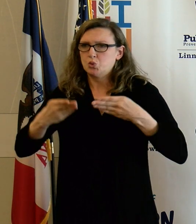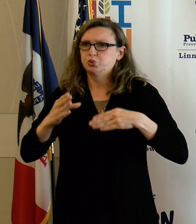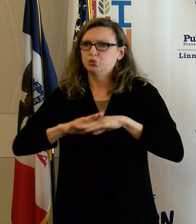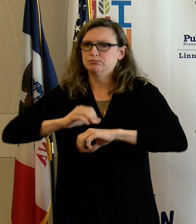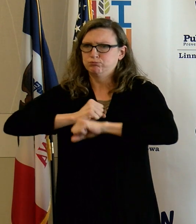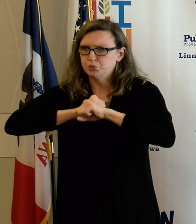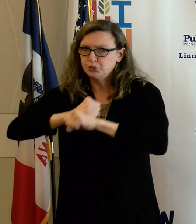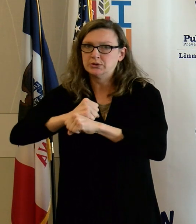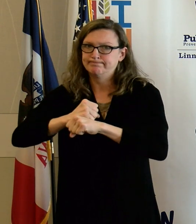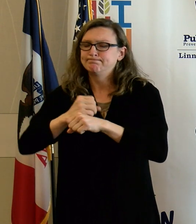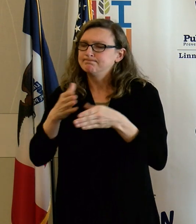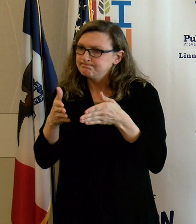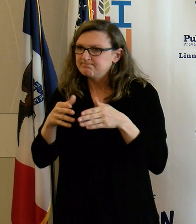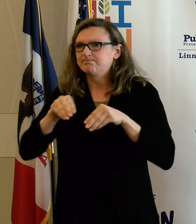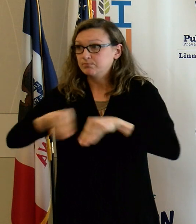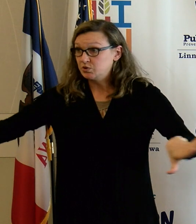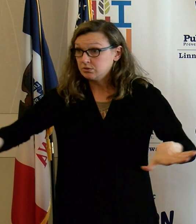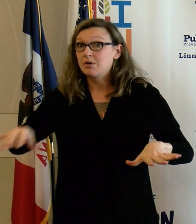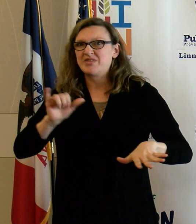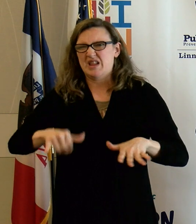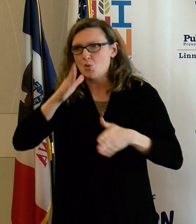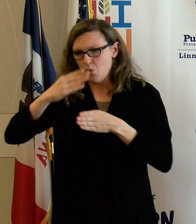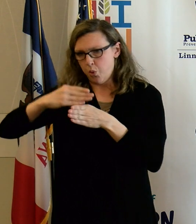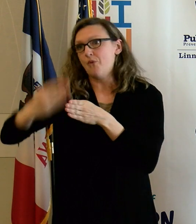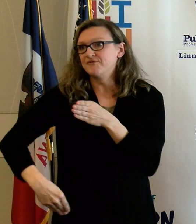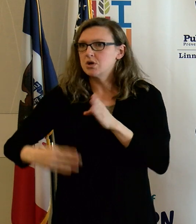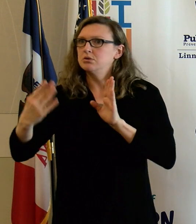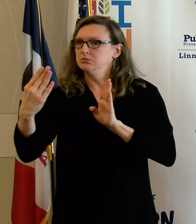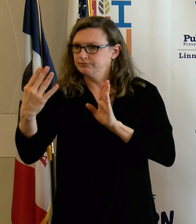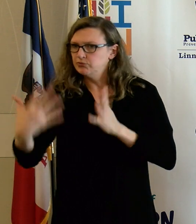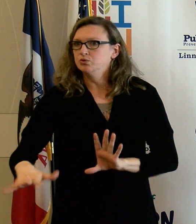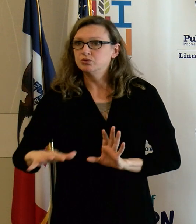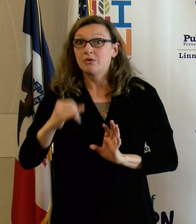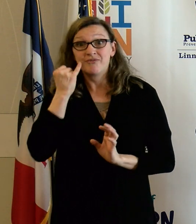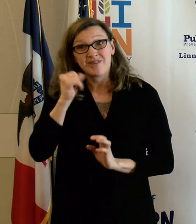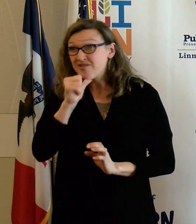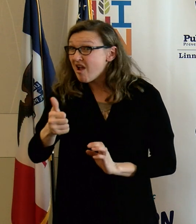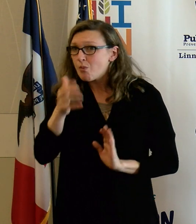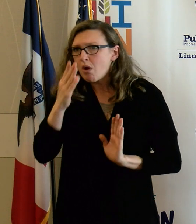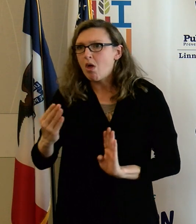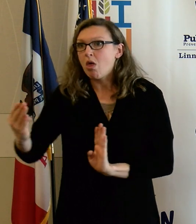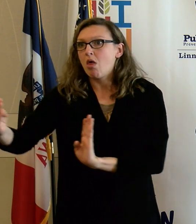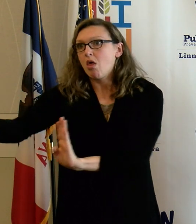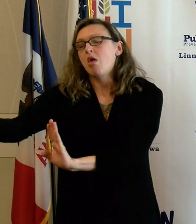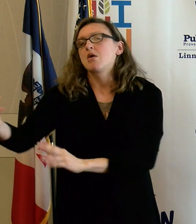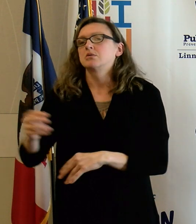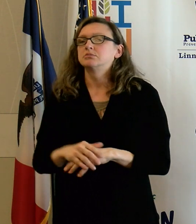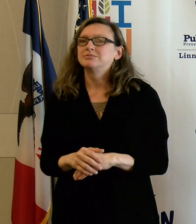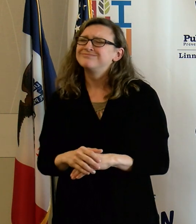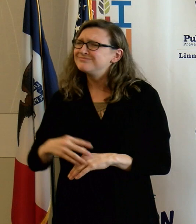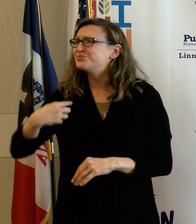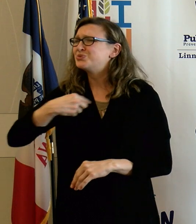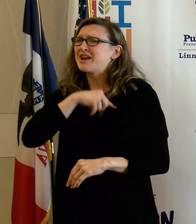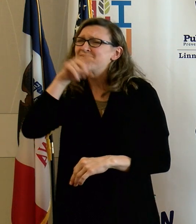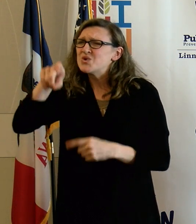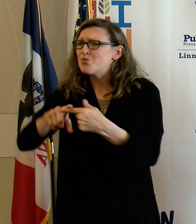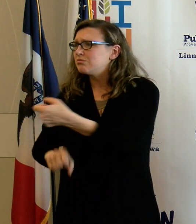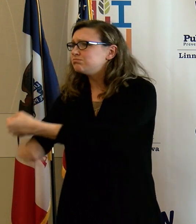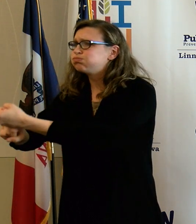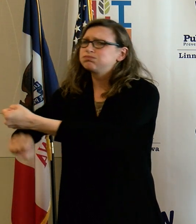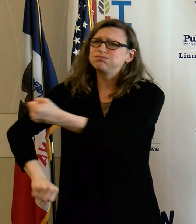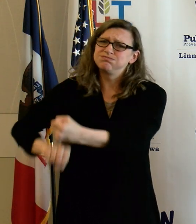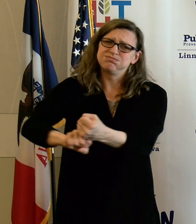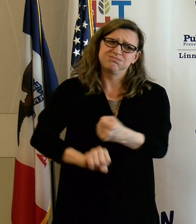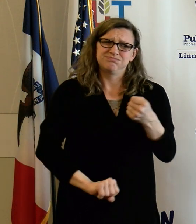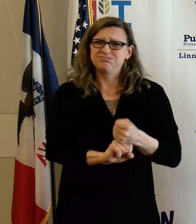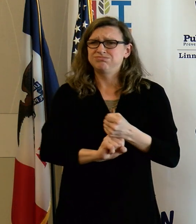pandemic. We are Iowans. We come together during disasters. We